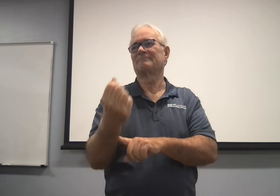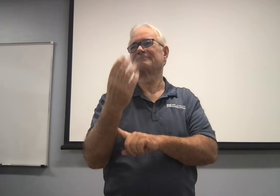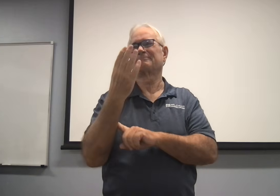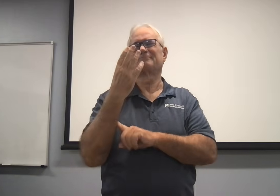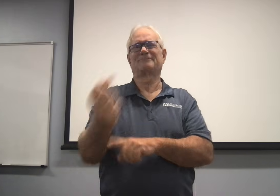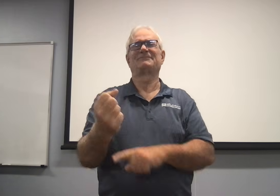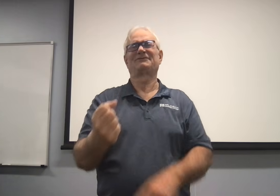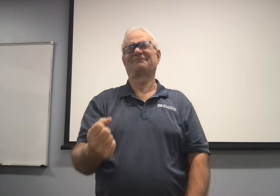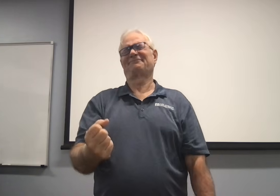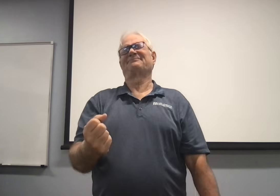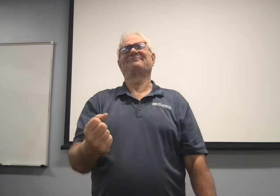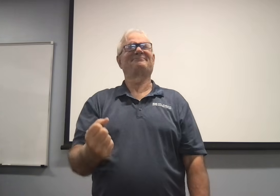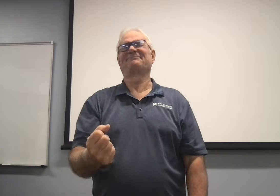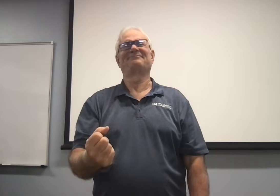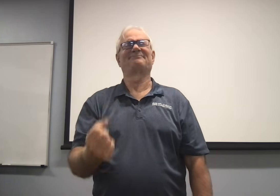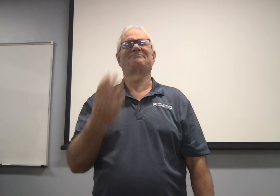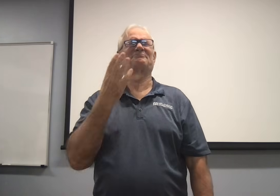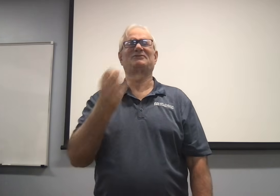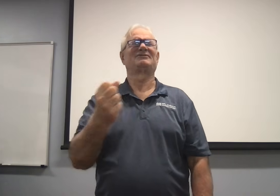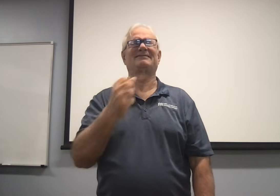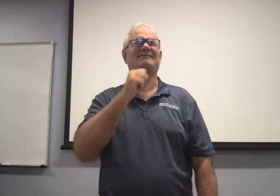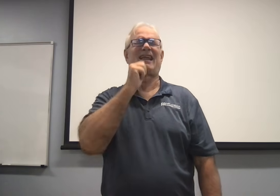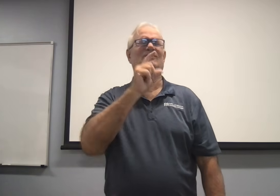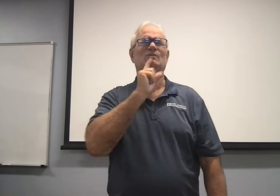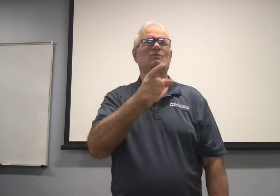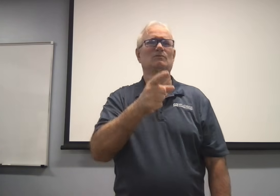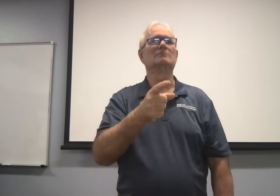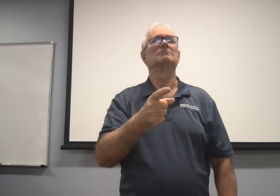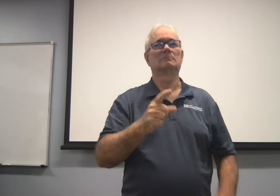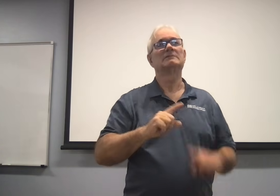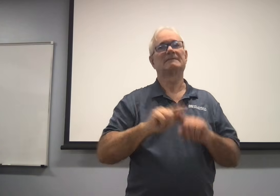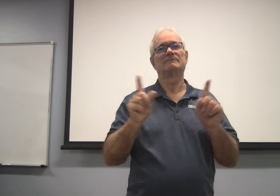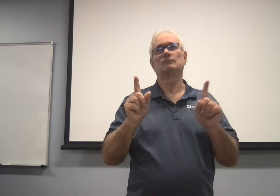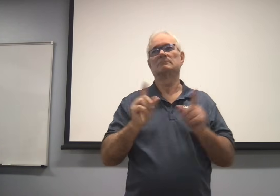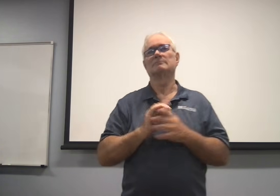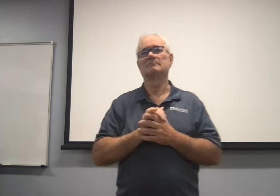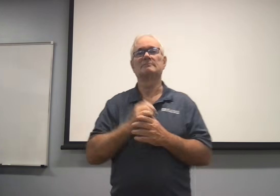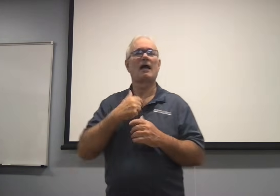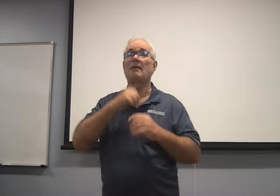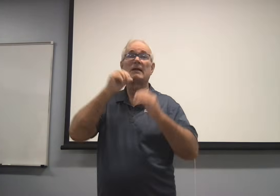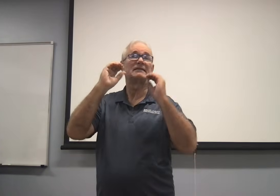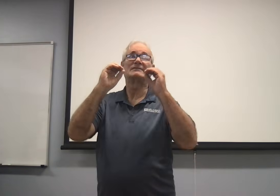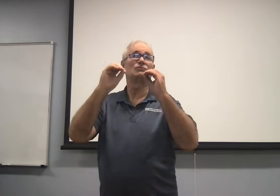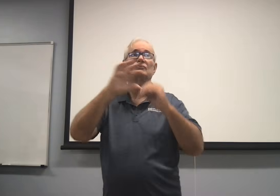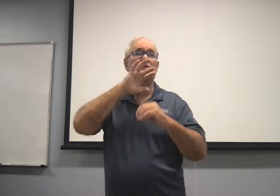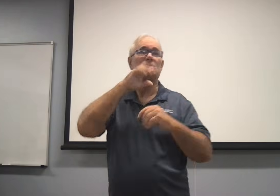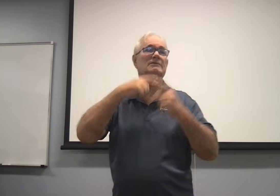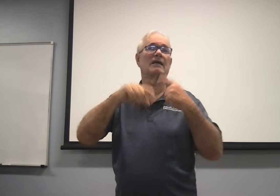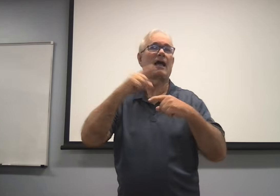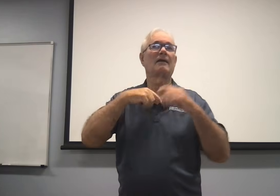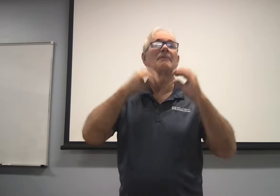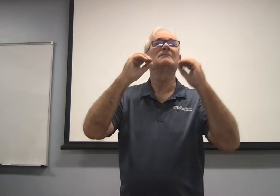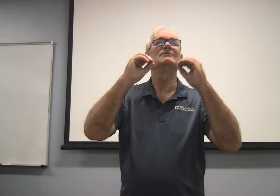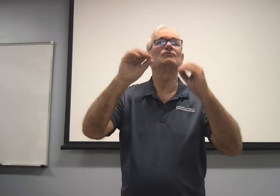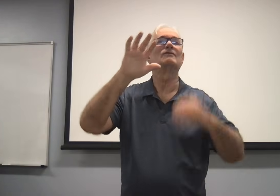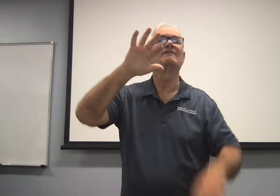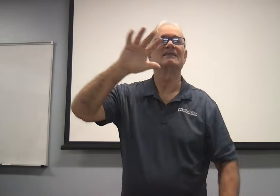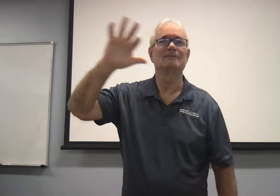BS. Like, I don't believe you. That's not true. It's a different meaning. And I'm not teaching you dirty signs, I'm teaching